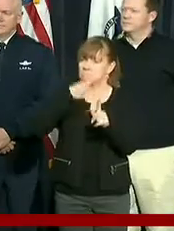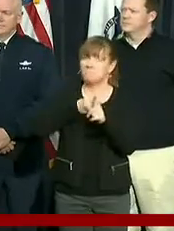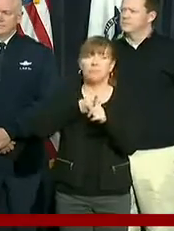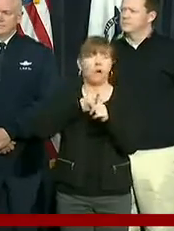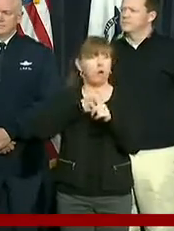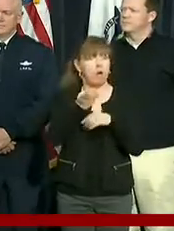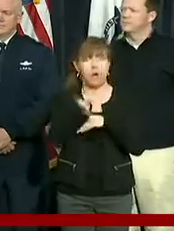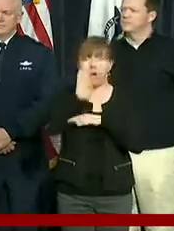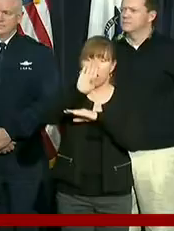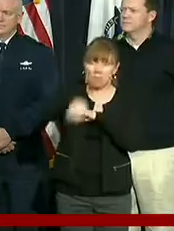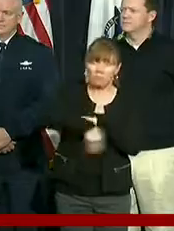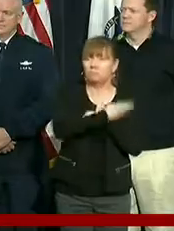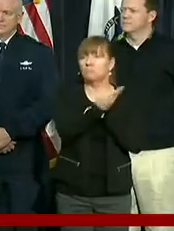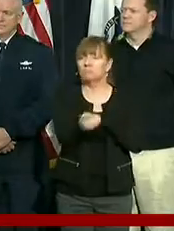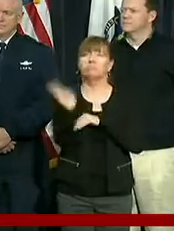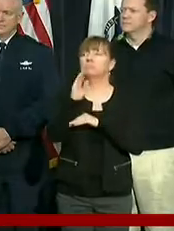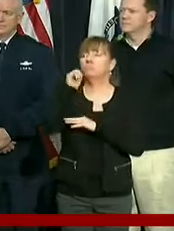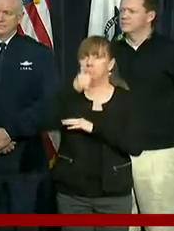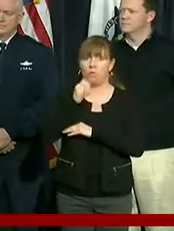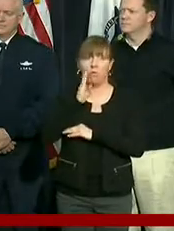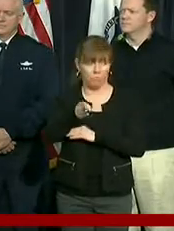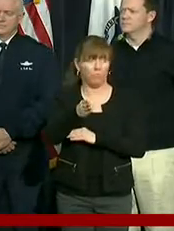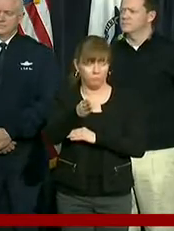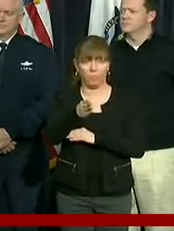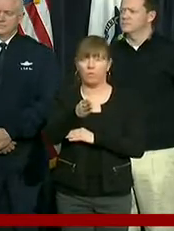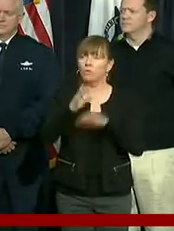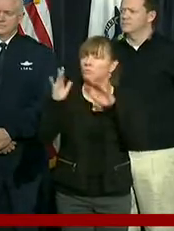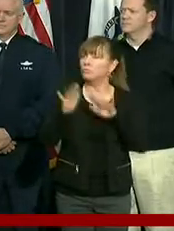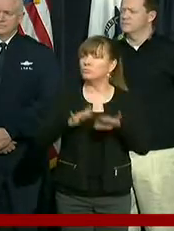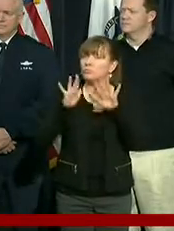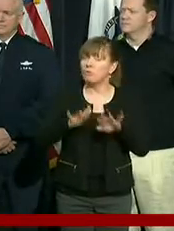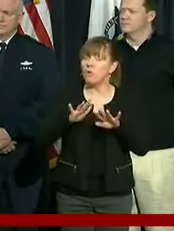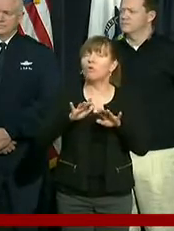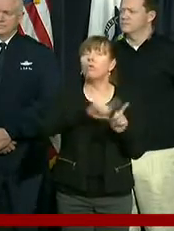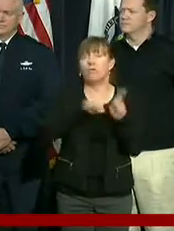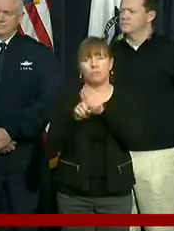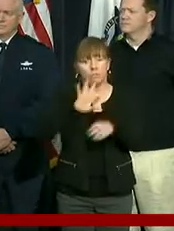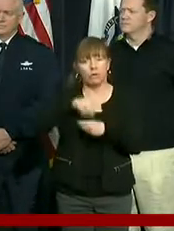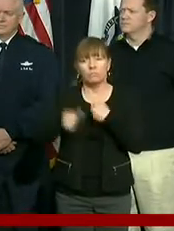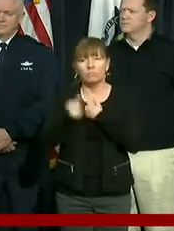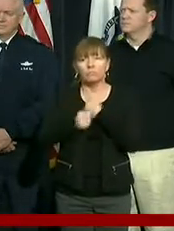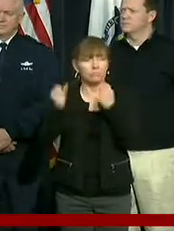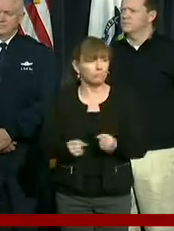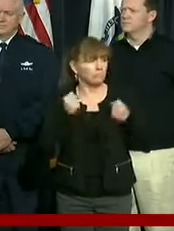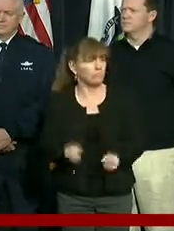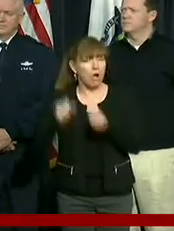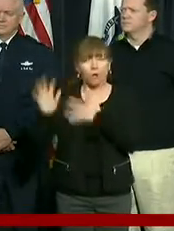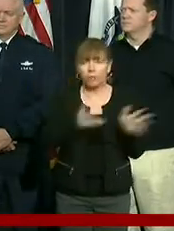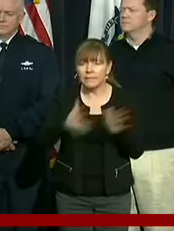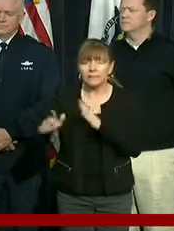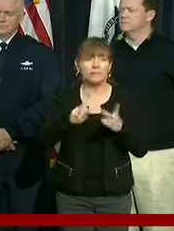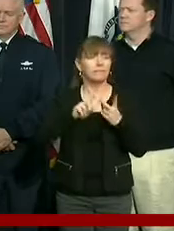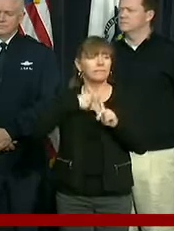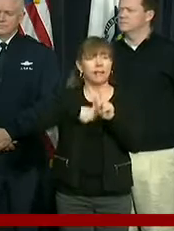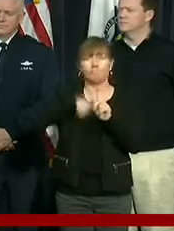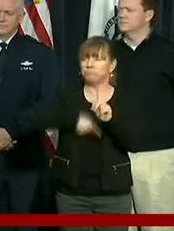The hazards, in addition to snow, include strong winds, extremely cold temperatures, and the potential